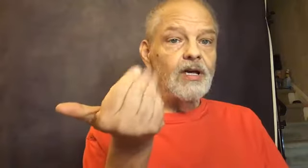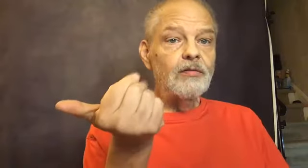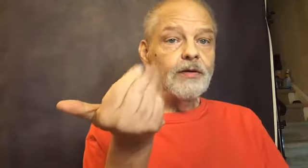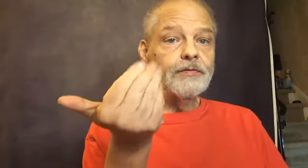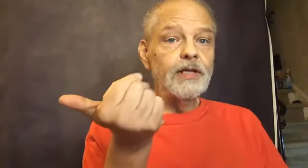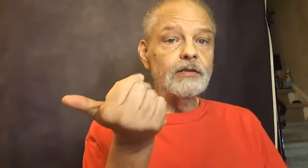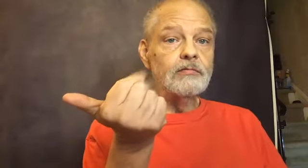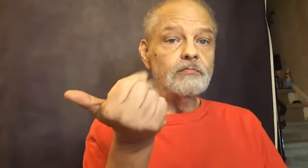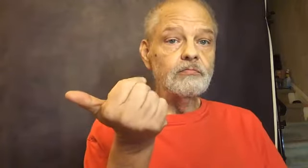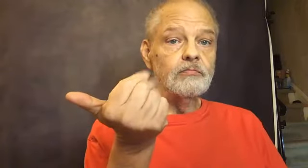15,